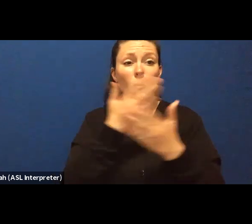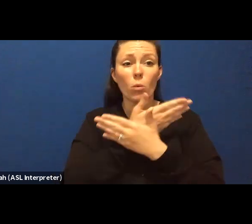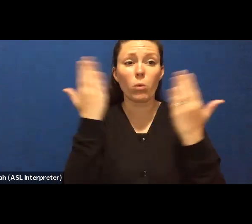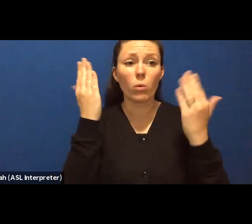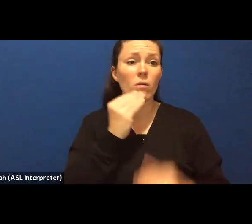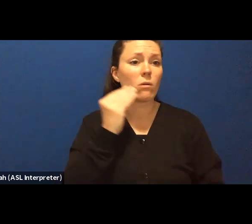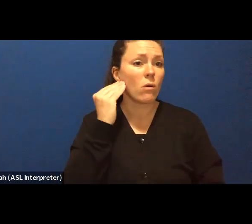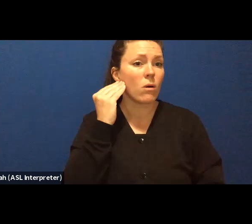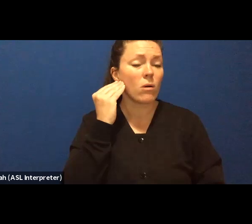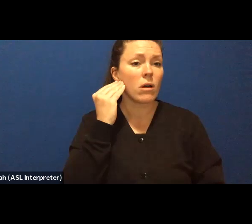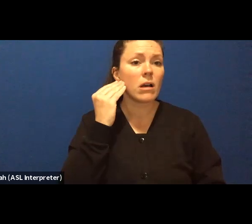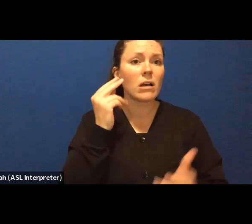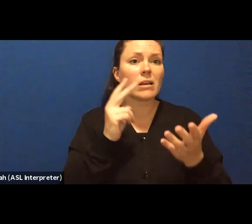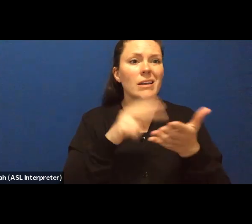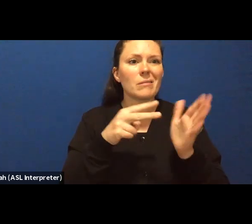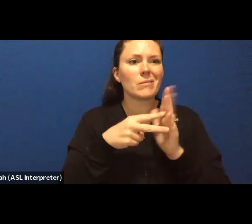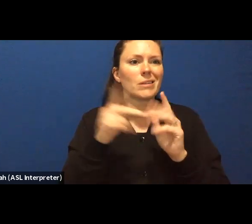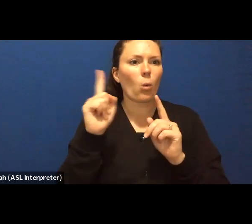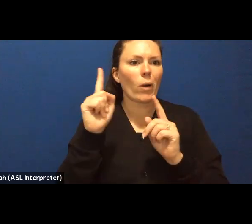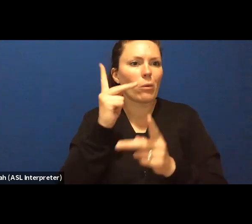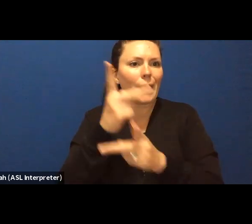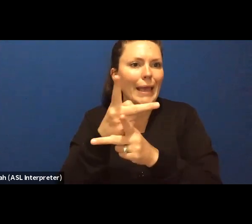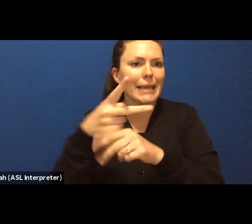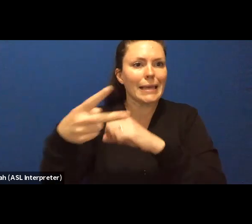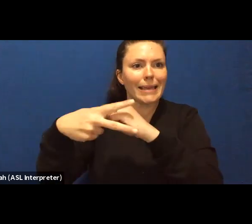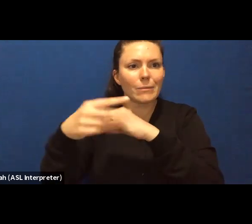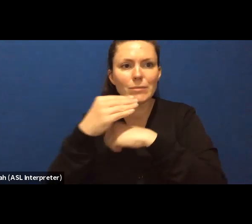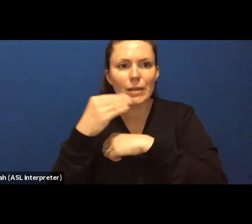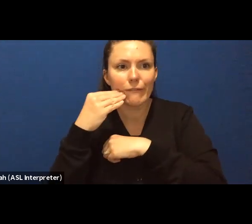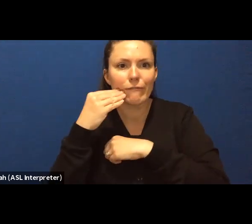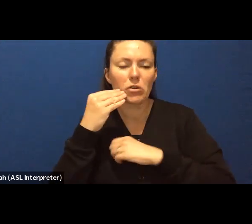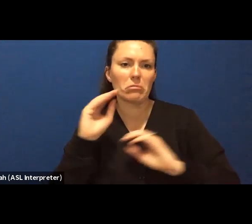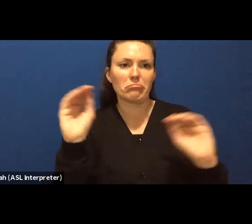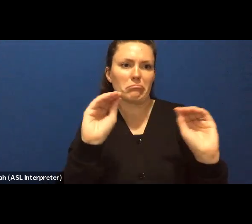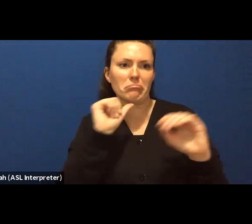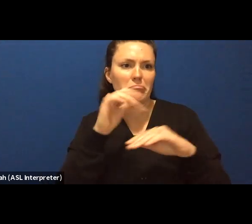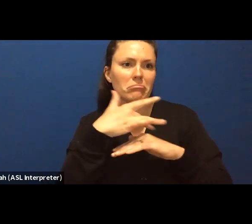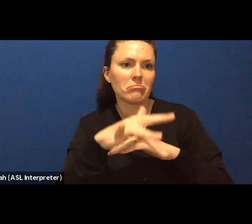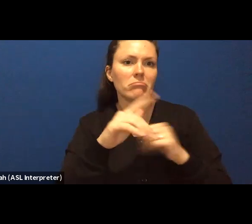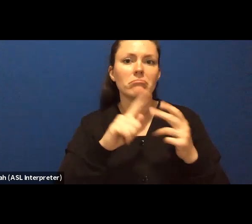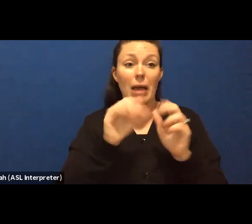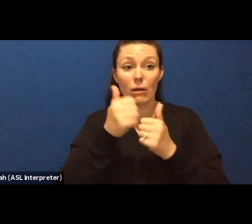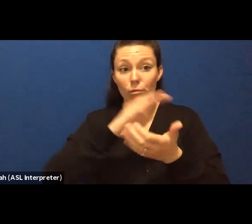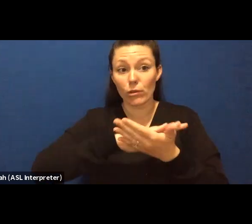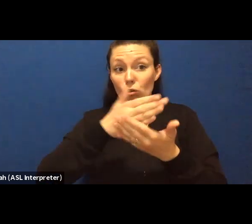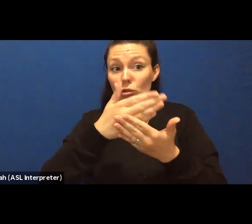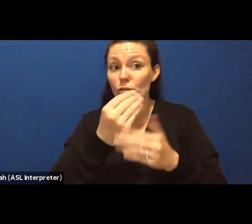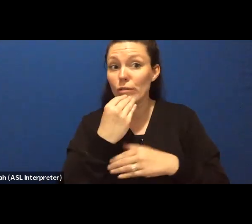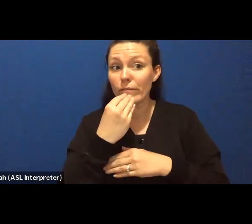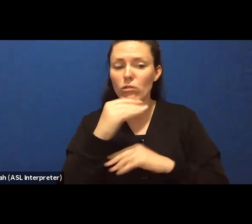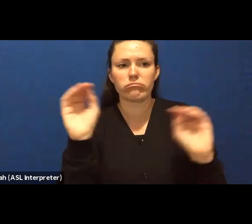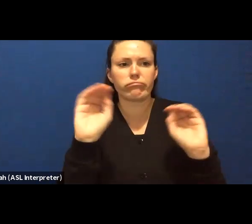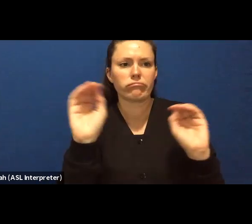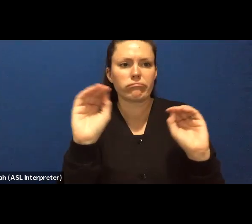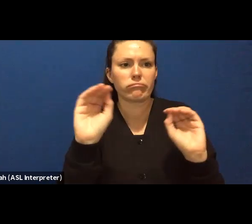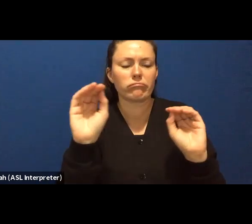going to have any place to store that food. They're not going to have a way to prepare the food. So from for